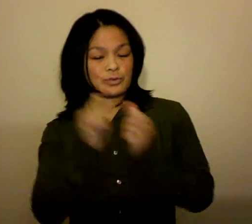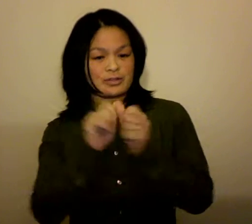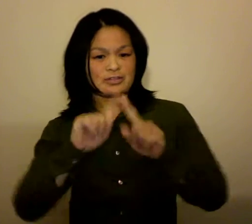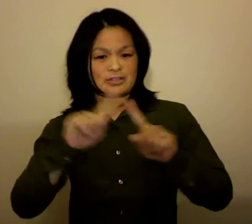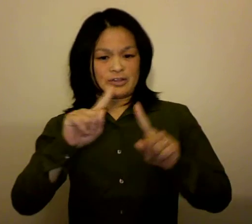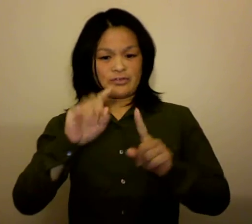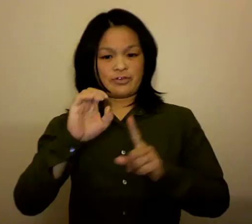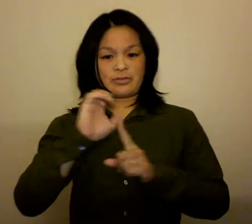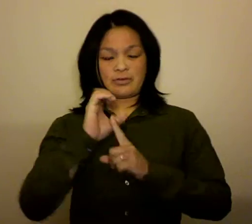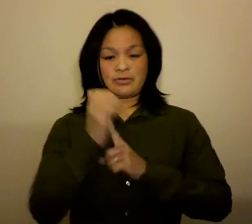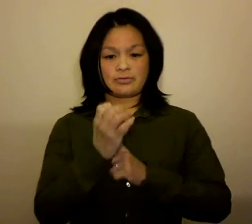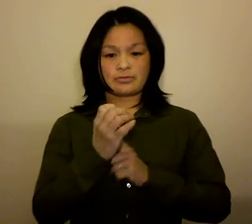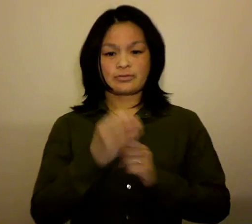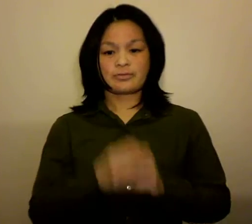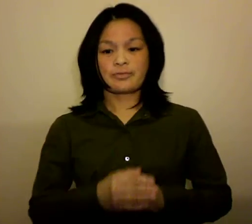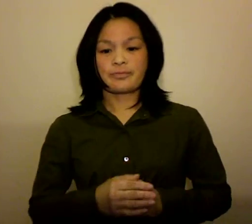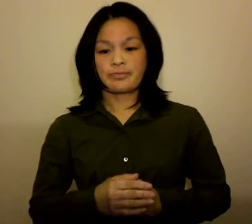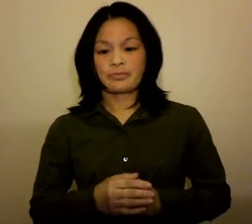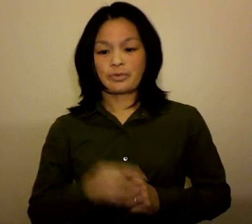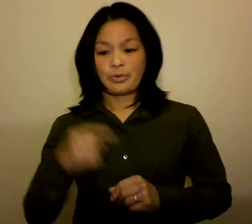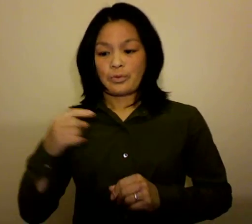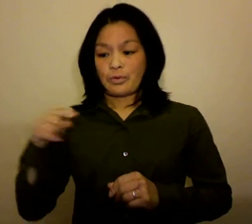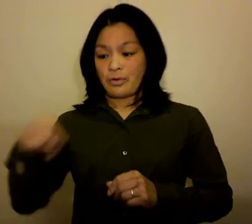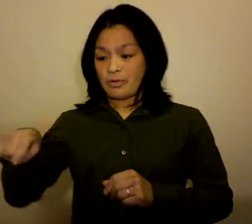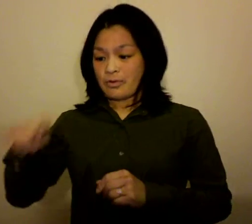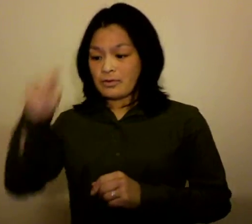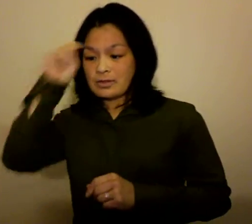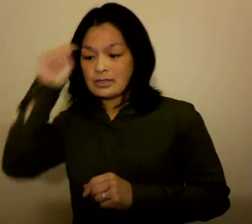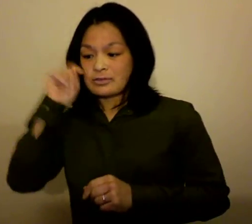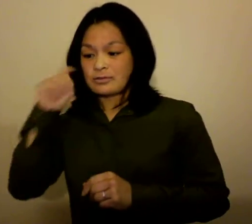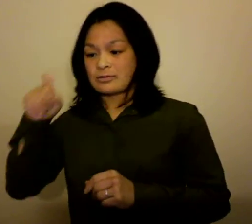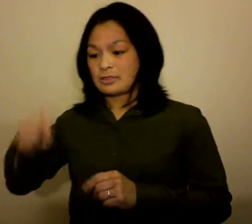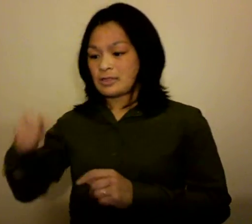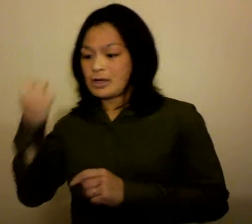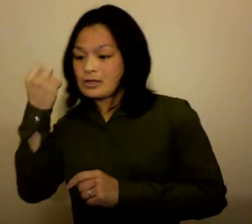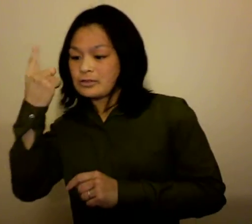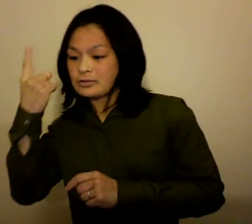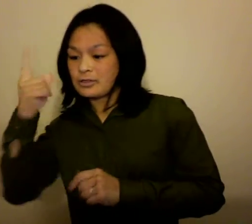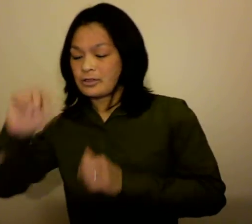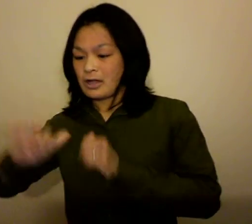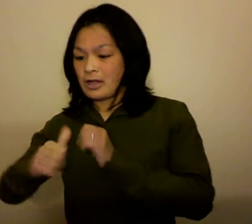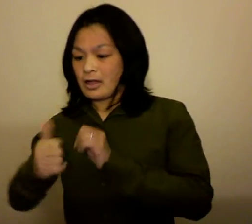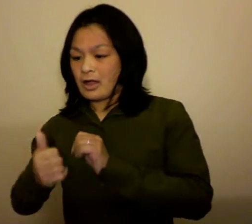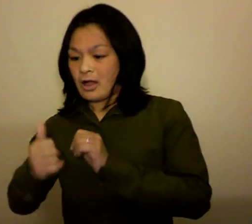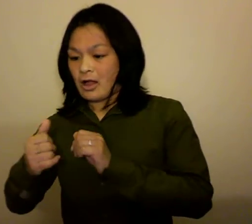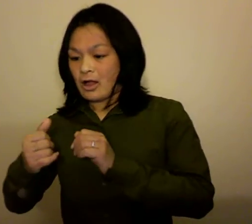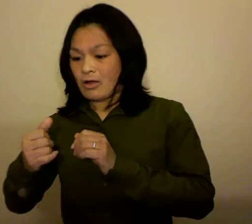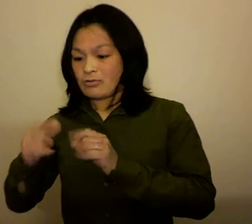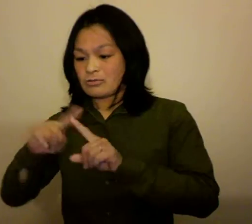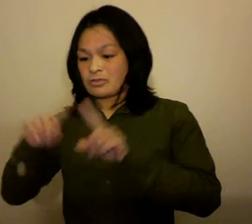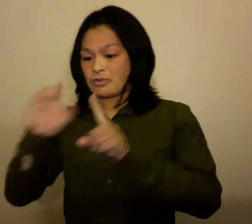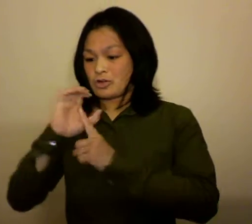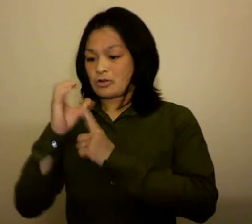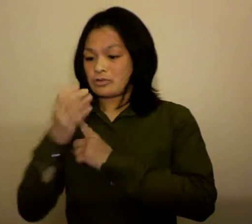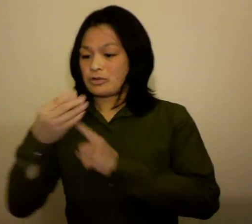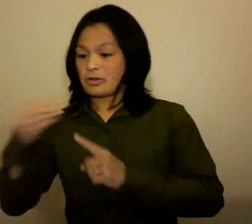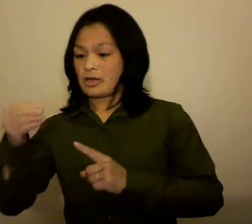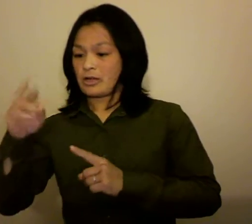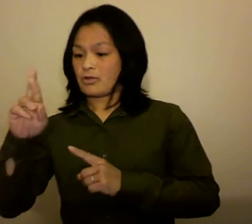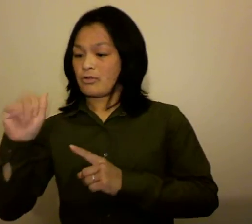them understand the meaning of cultural boundaries and the impacts of racism on our lives. My aims are to assist you in helping the teenagers